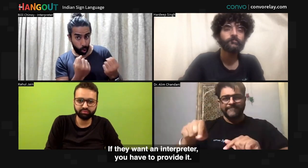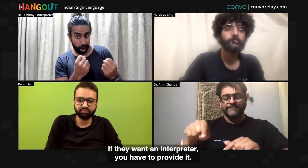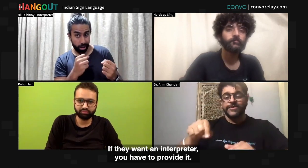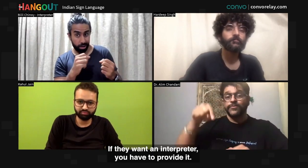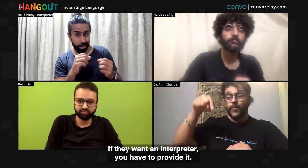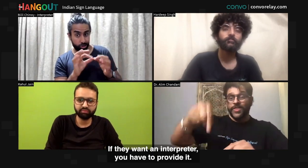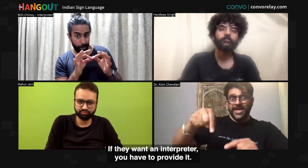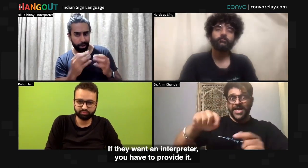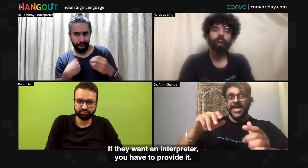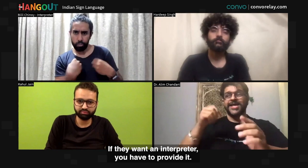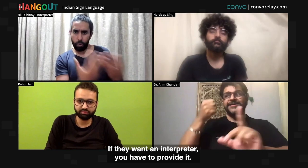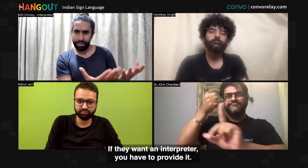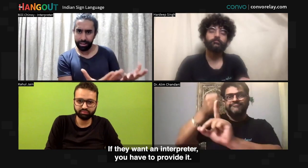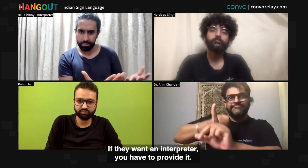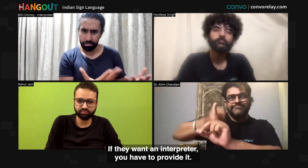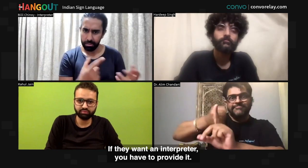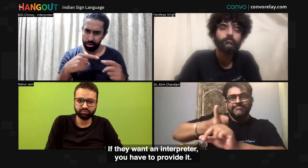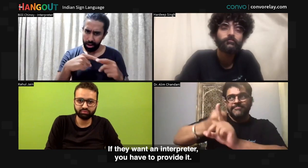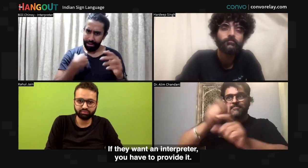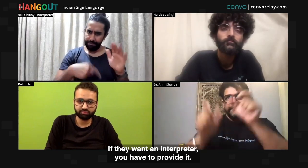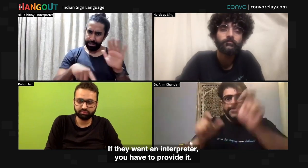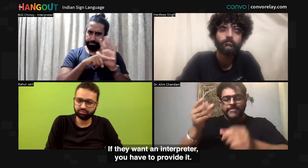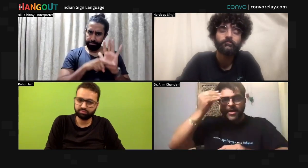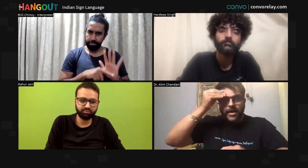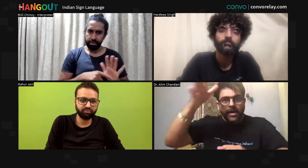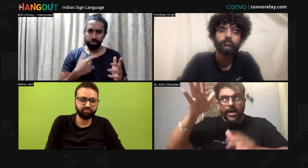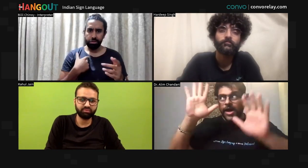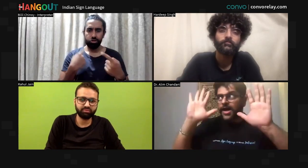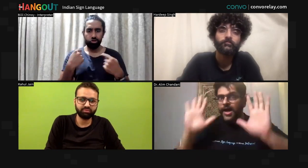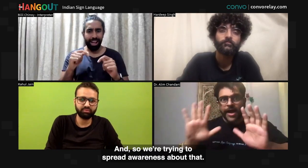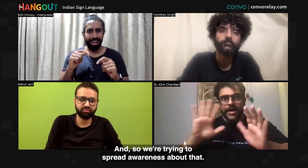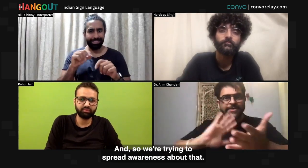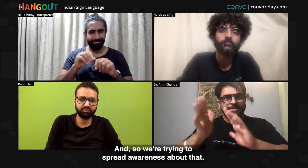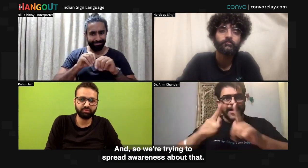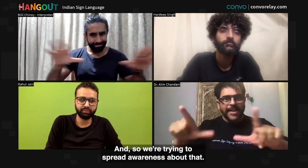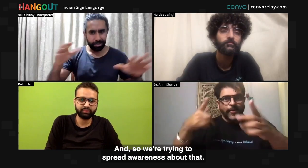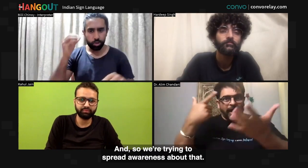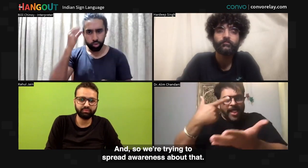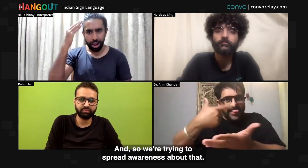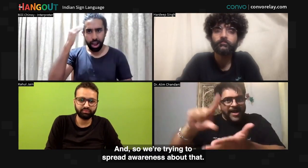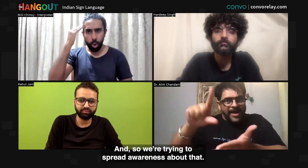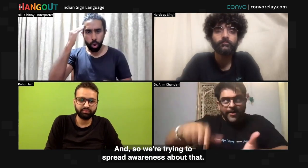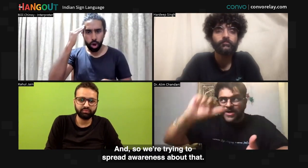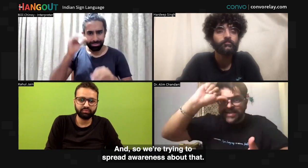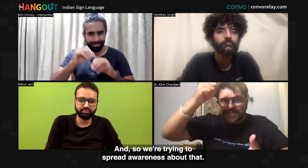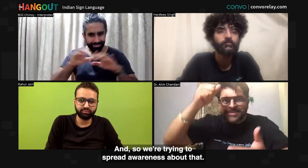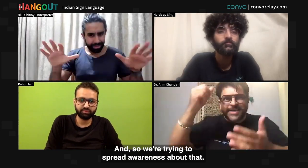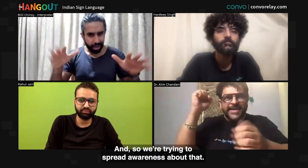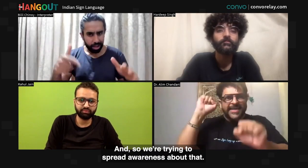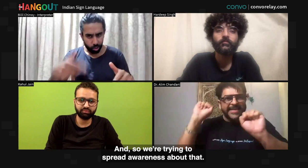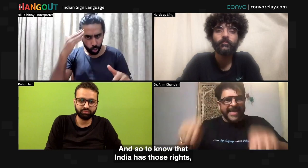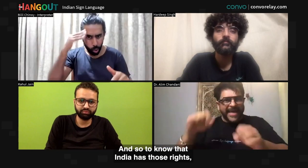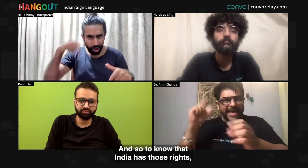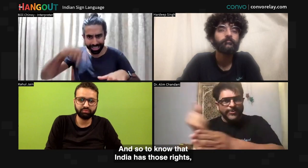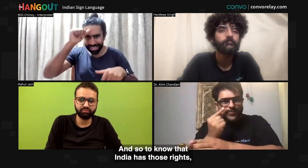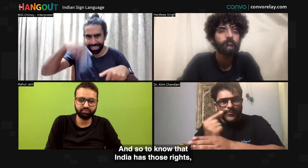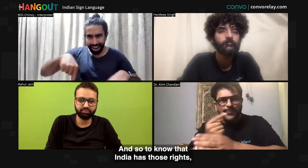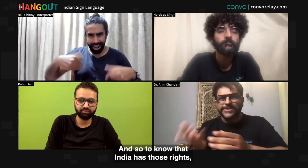if they want an interpreter, you, you have to provide it. Um, uh, so we're trying to spread awareness about that and so to know